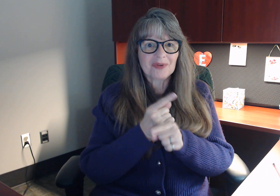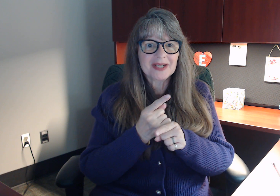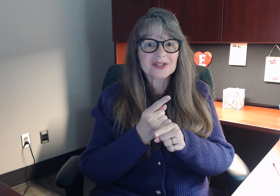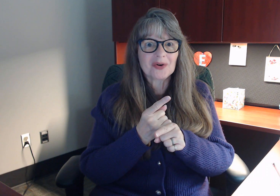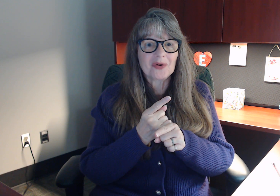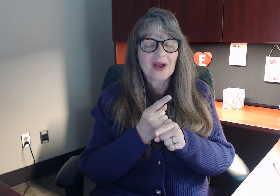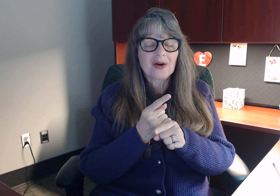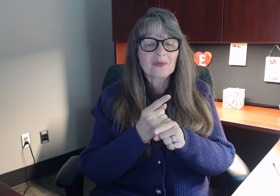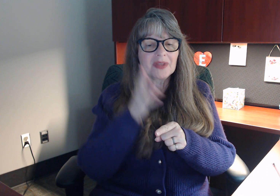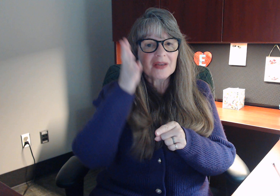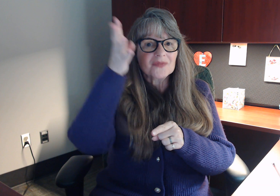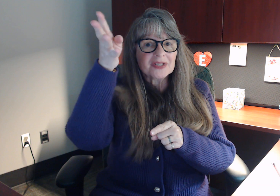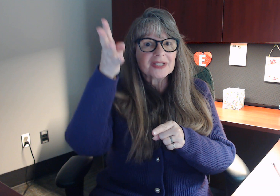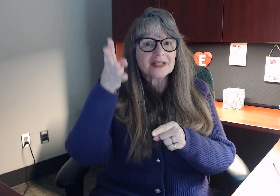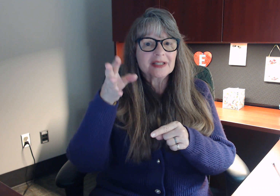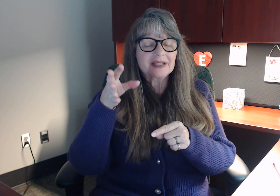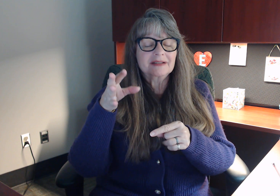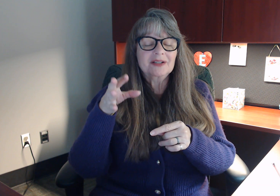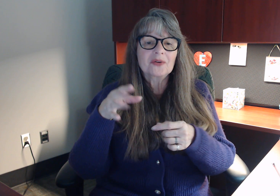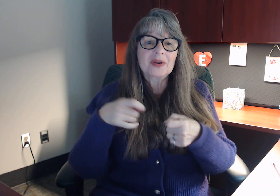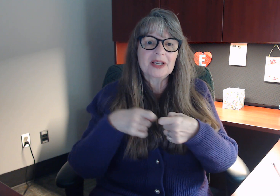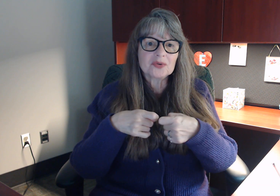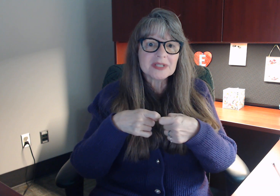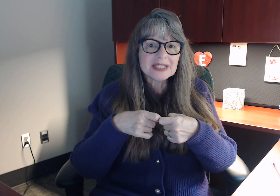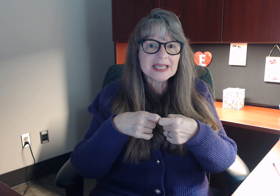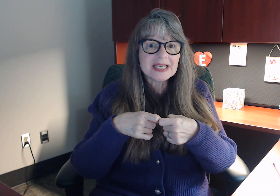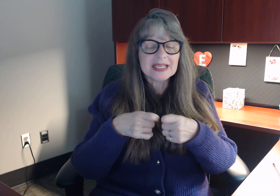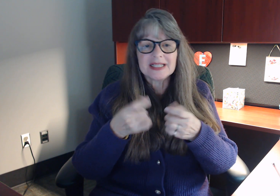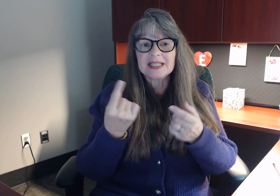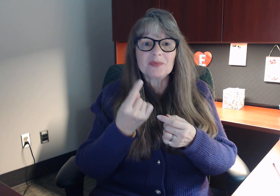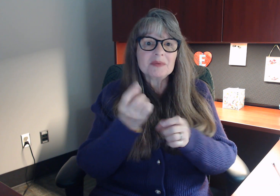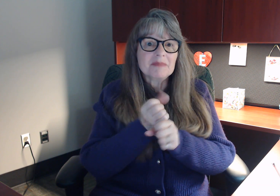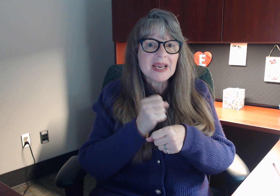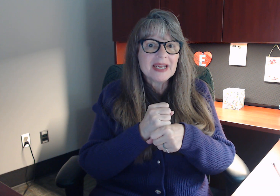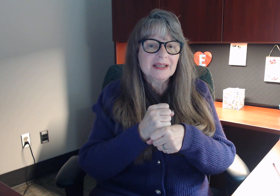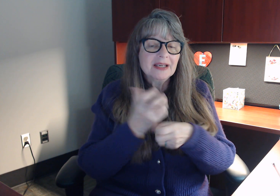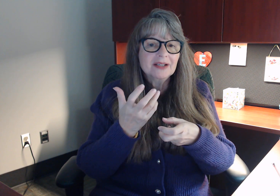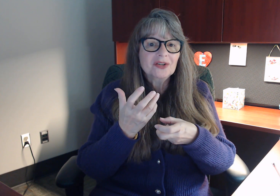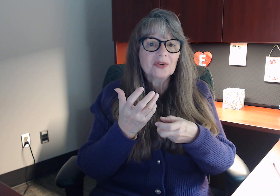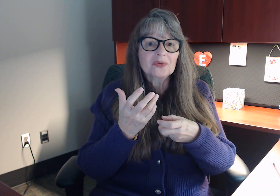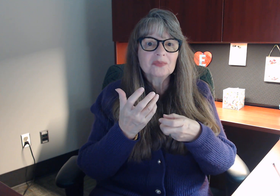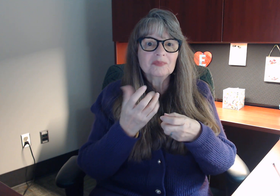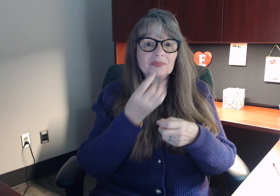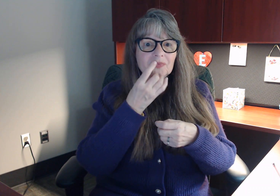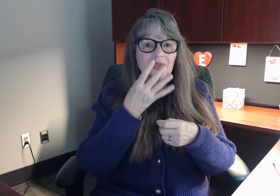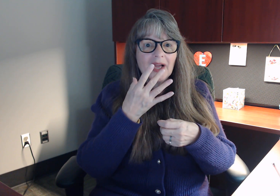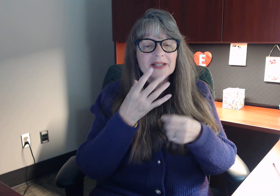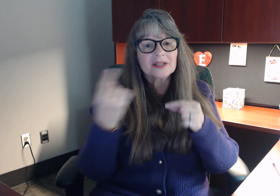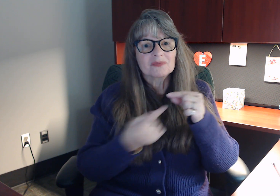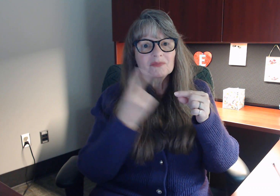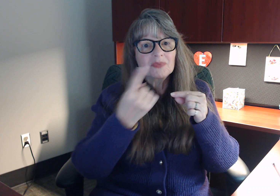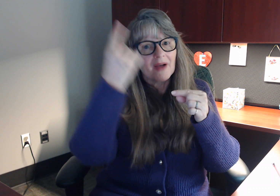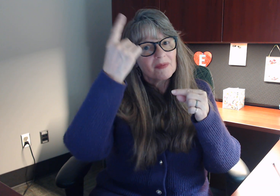So when they invented electricity, then someone made lights, and we have them on